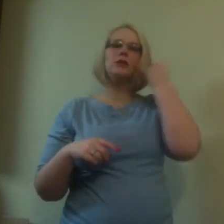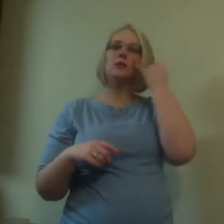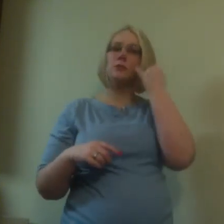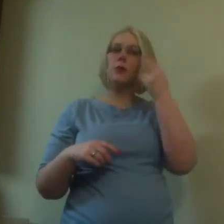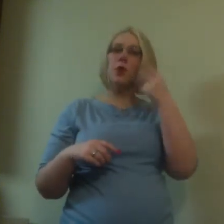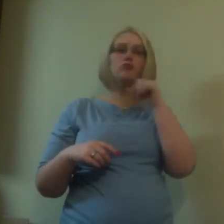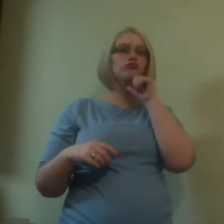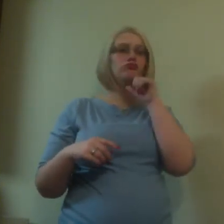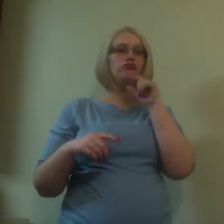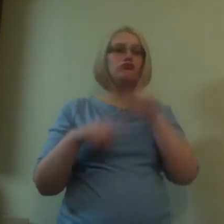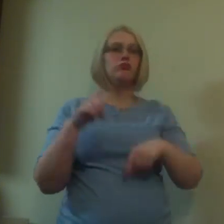Flashlight.